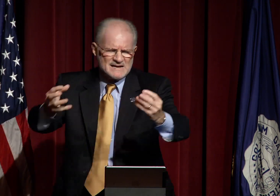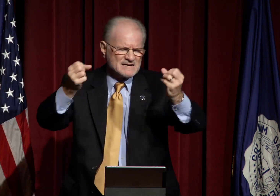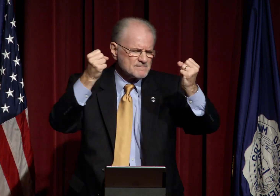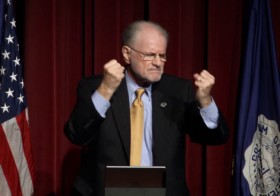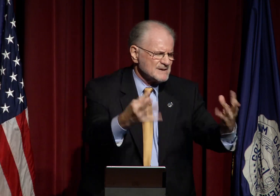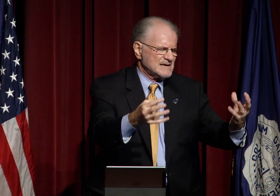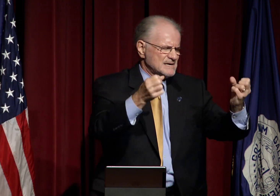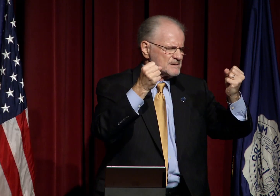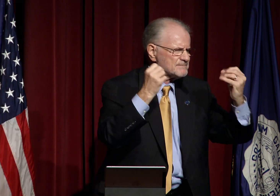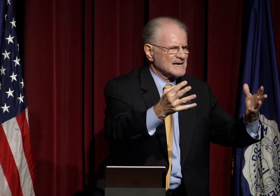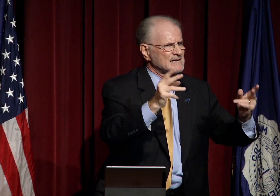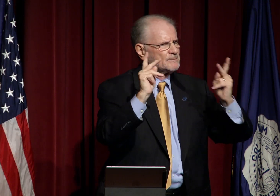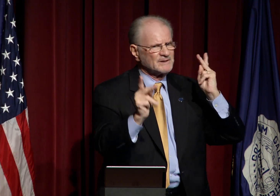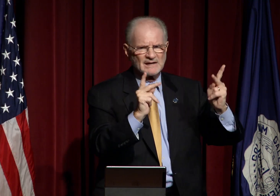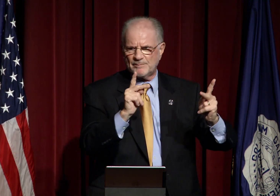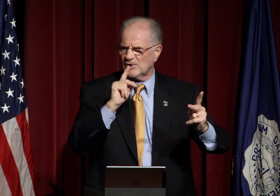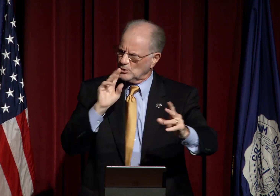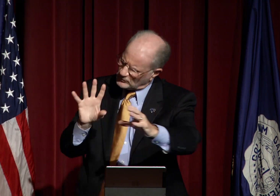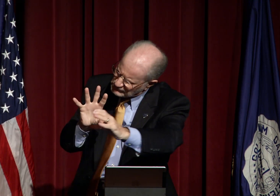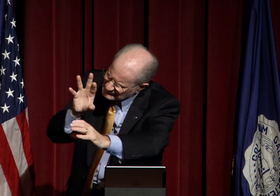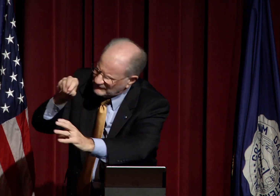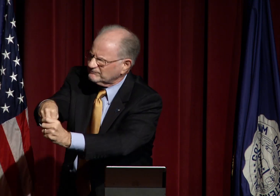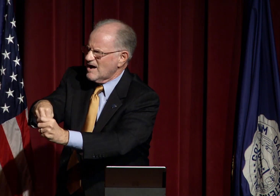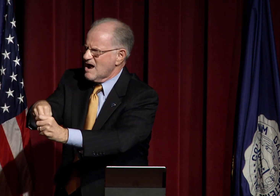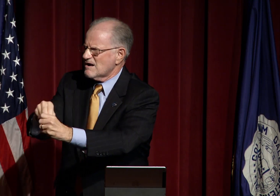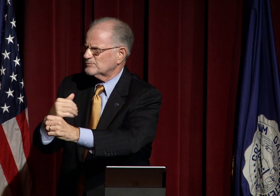without the collective work of so many people on campus.